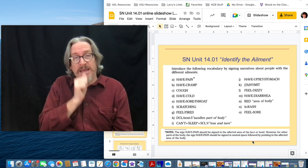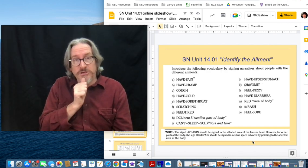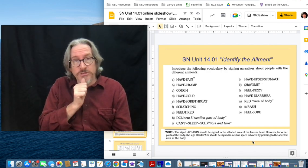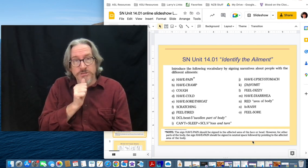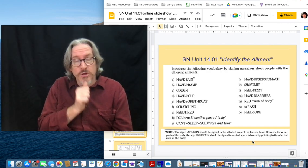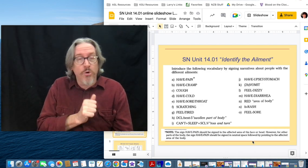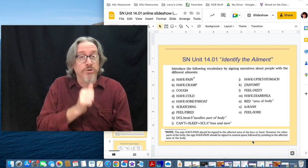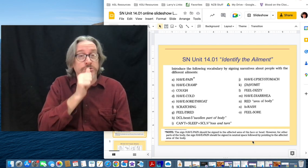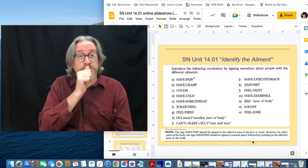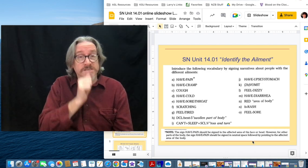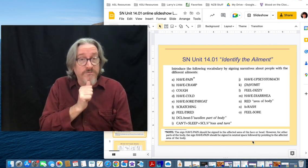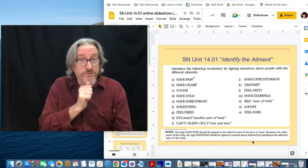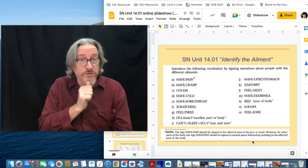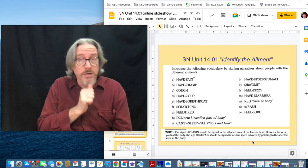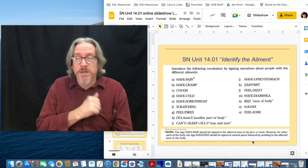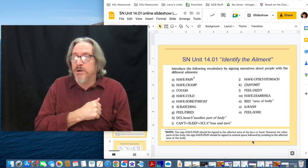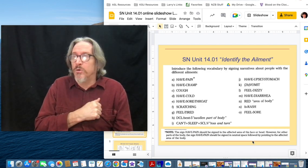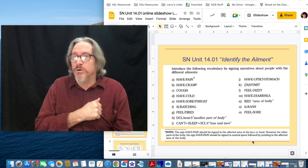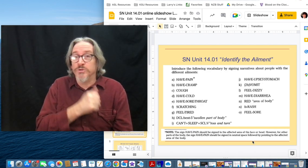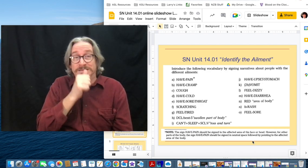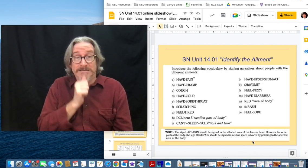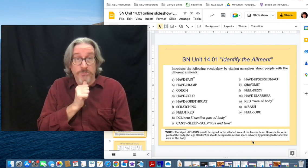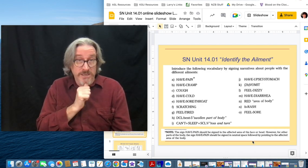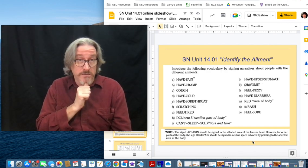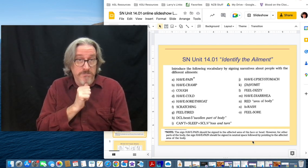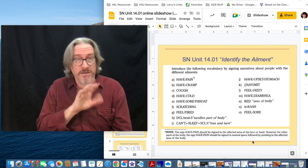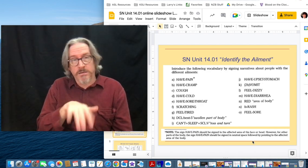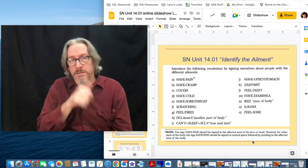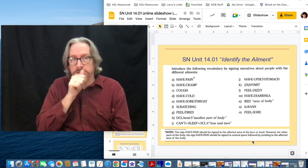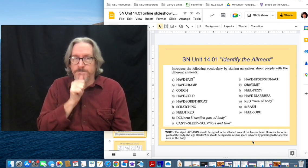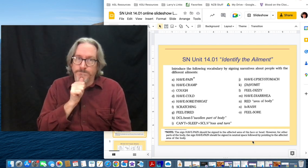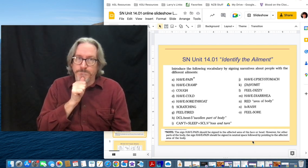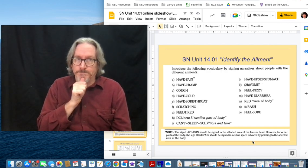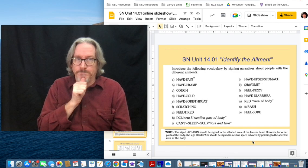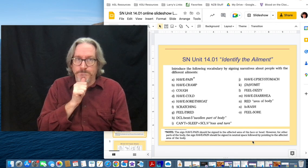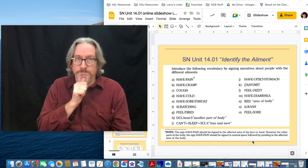be patient or to suffer or to deal with, right?